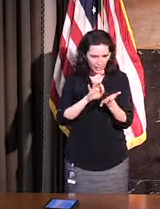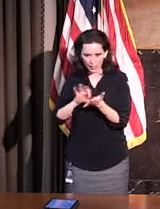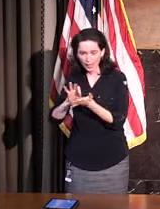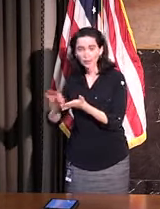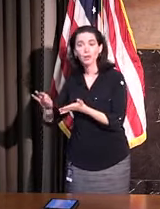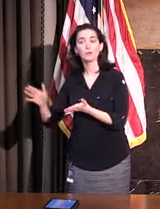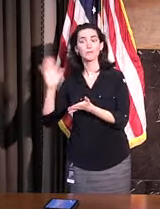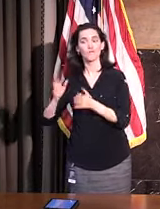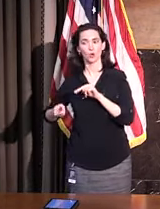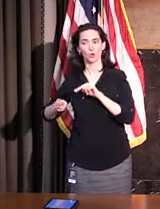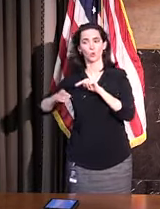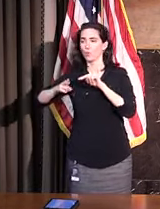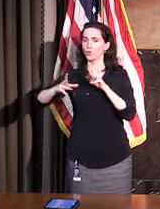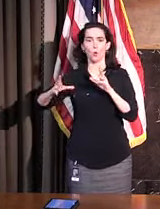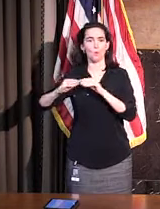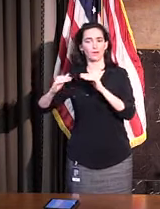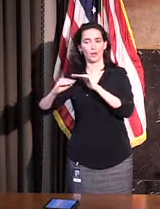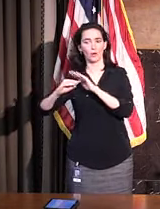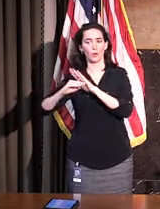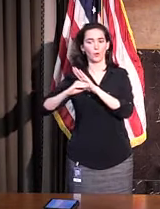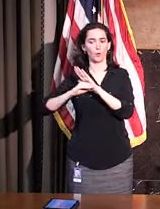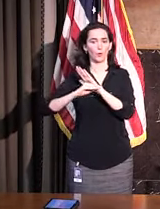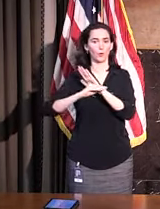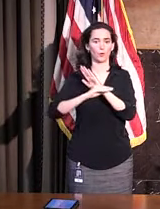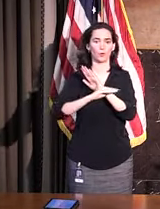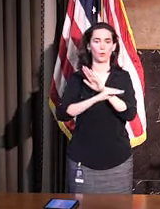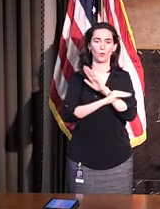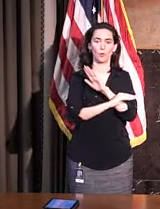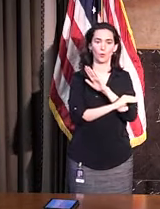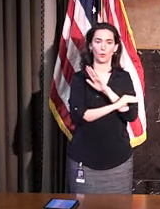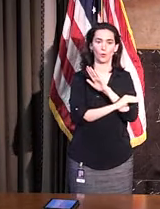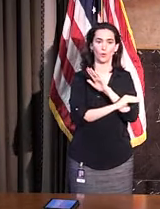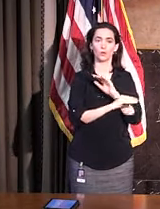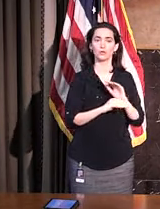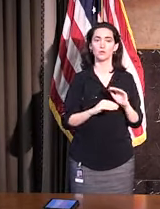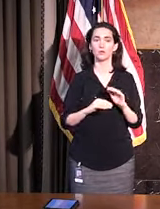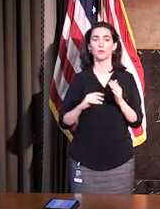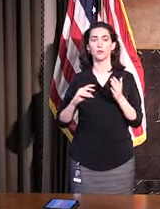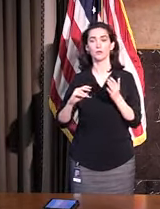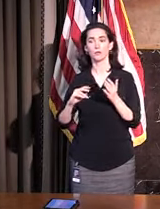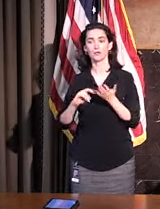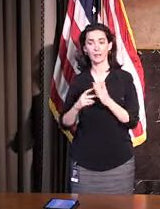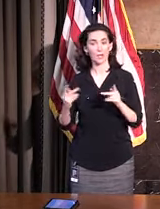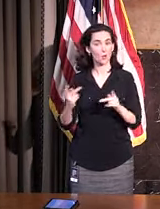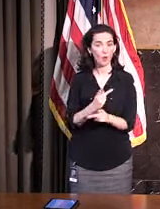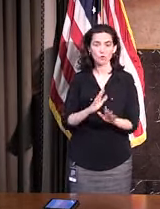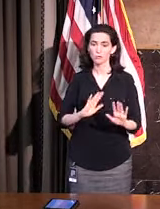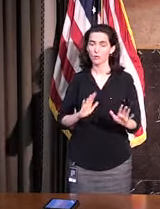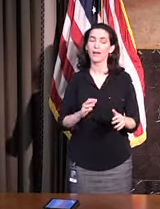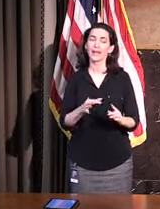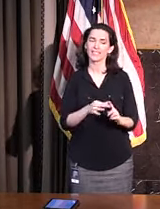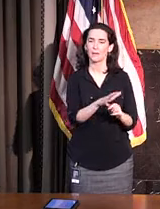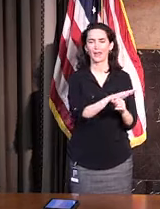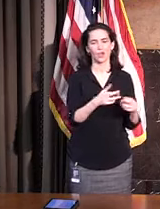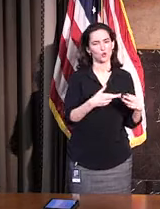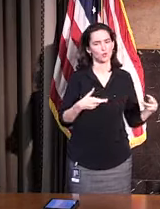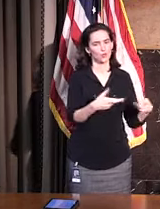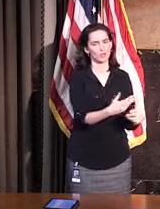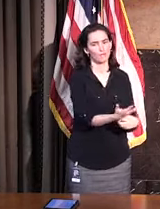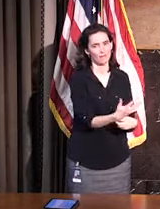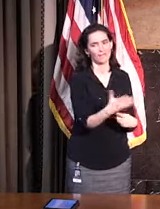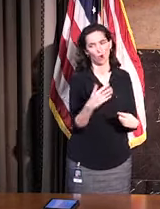stable. So we're no longer getting better, not getting worse, with the possible exception of Region 5, and we announced that to you